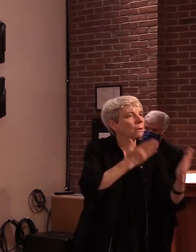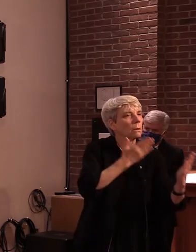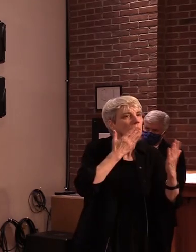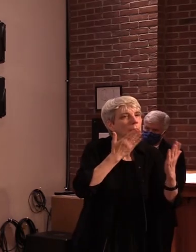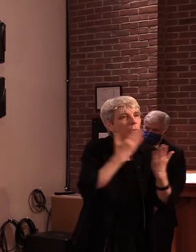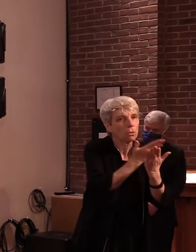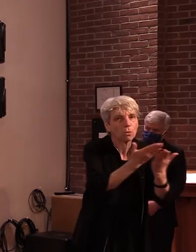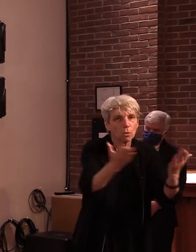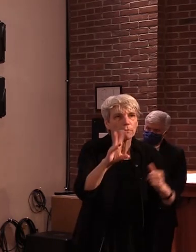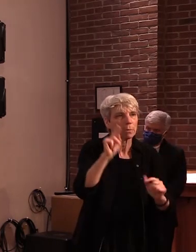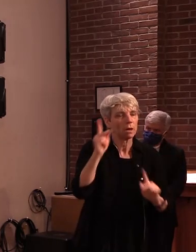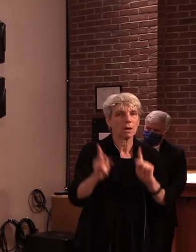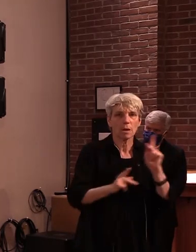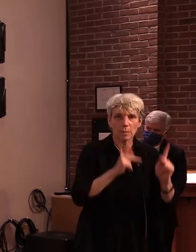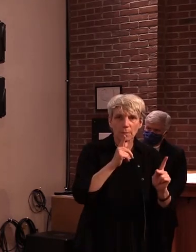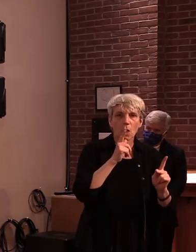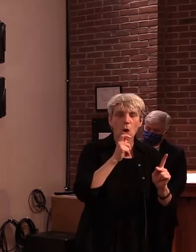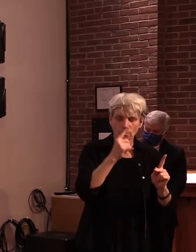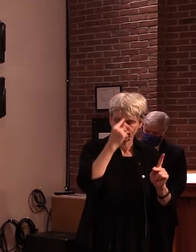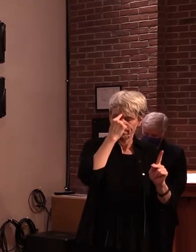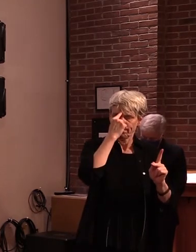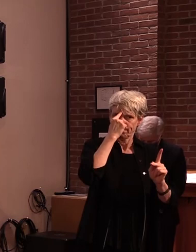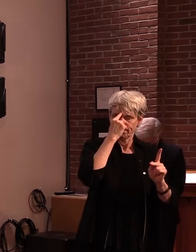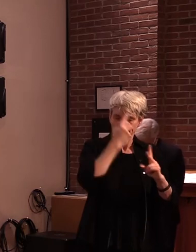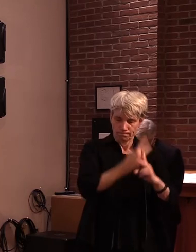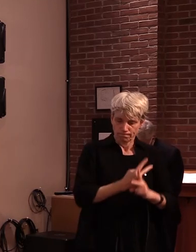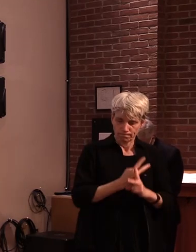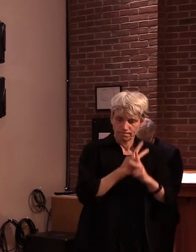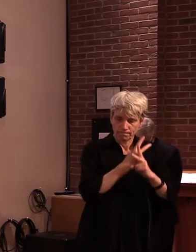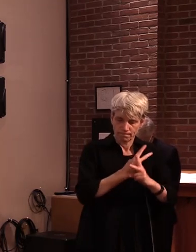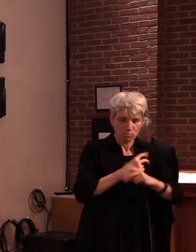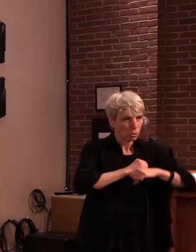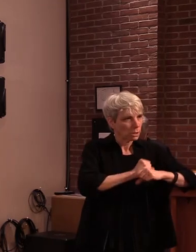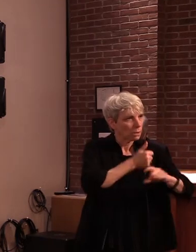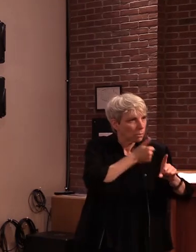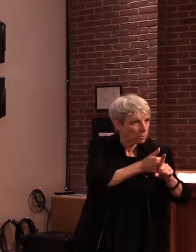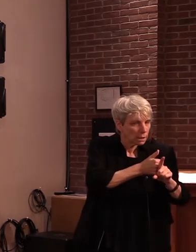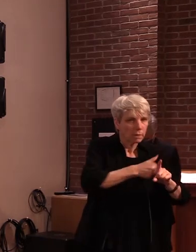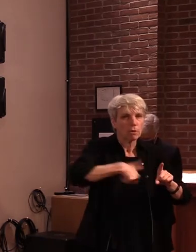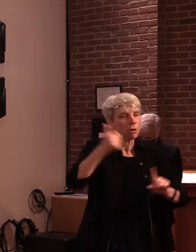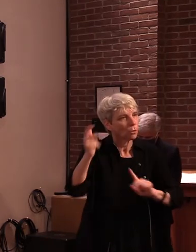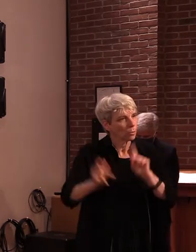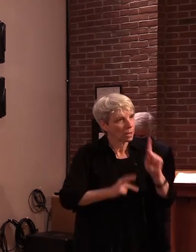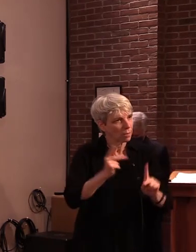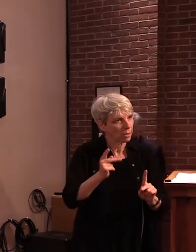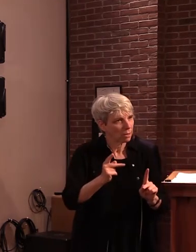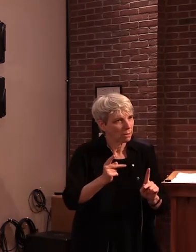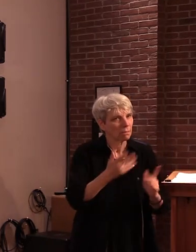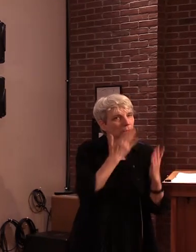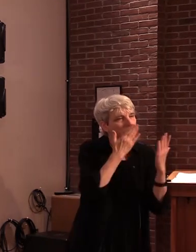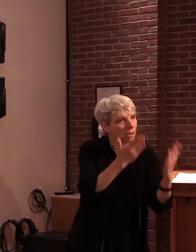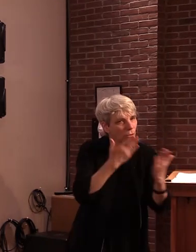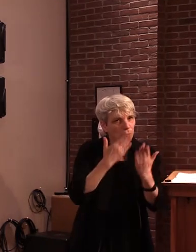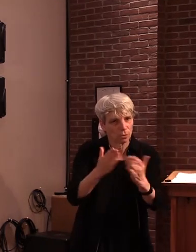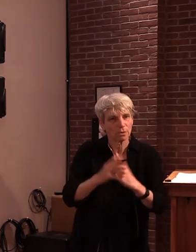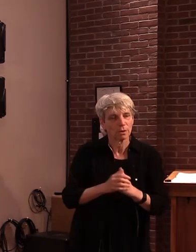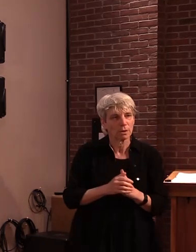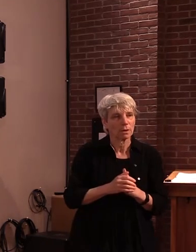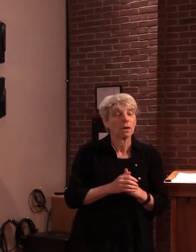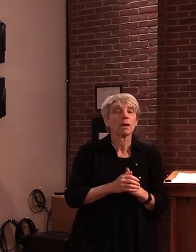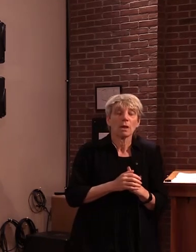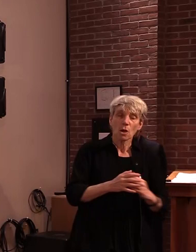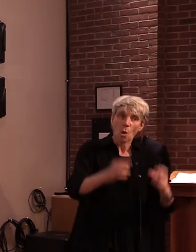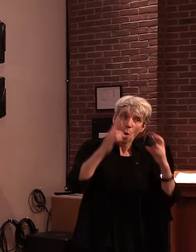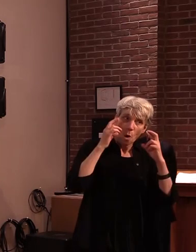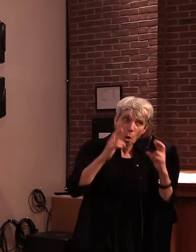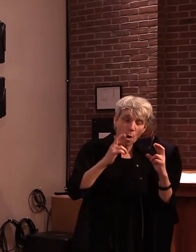have made to protect themselves and others from coronavirus. And while we are hopeful that together our efforts